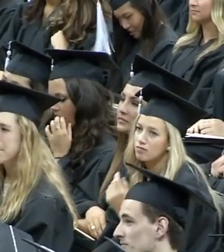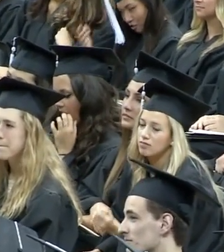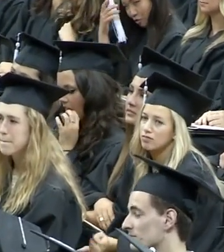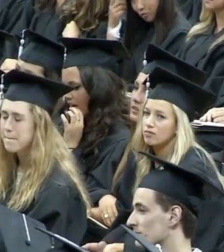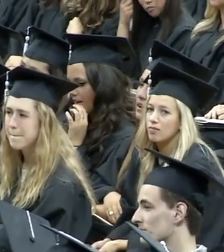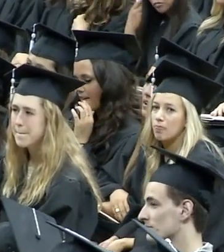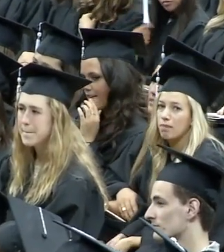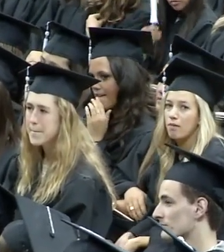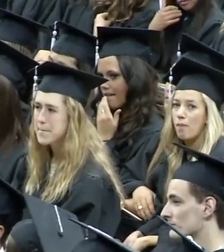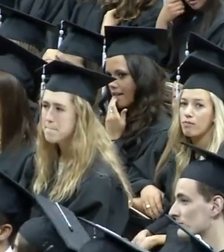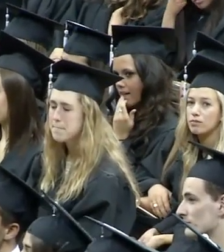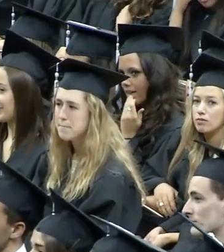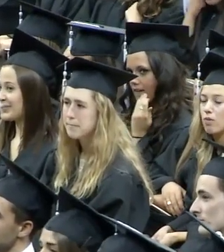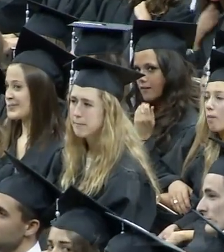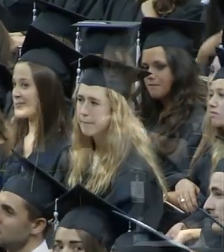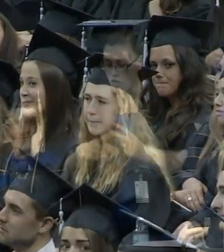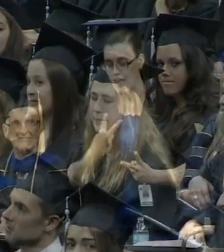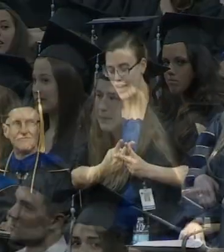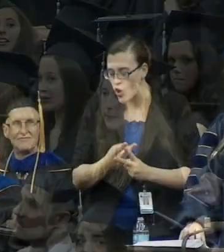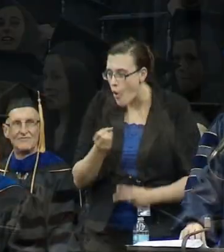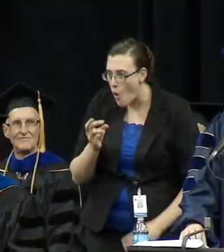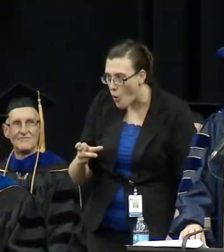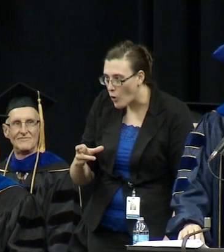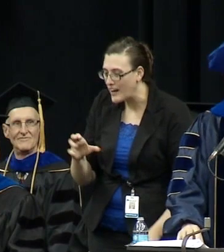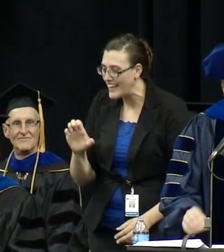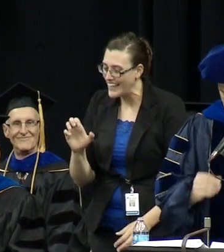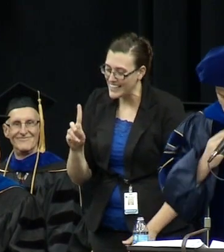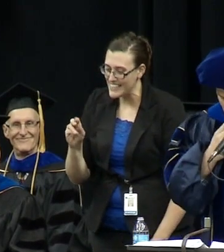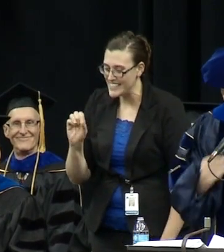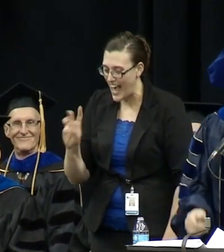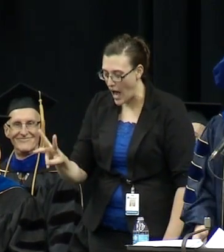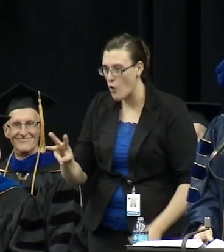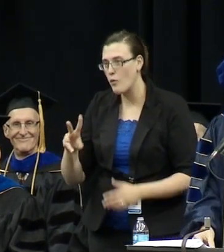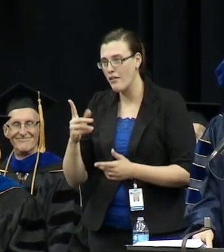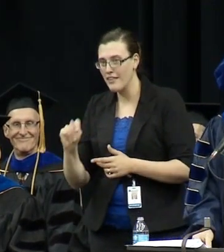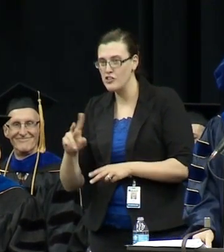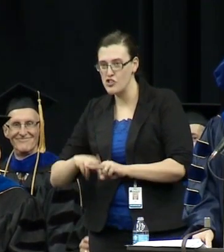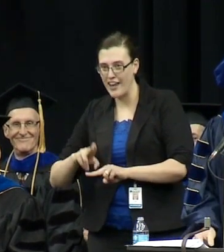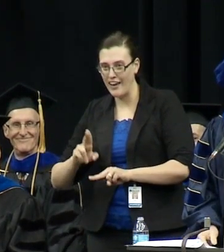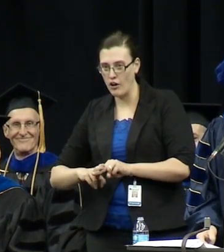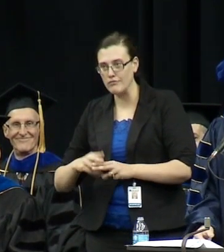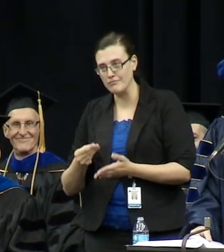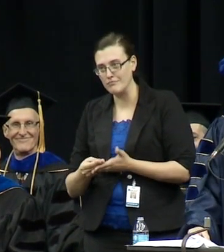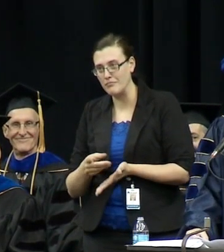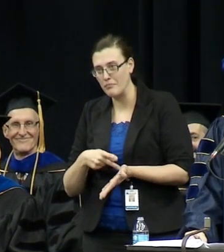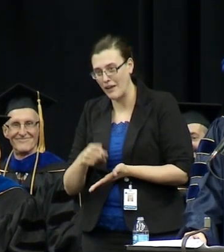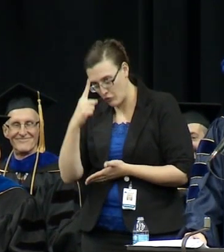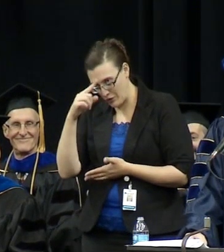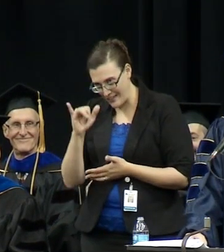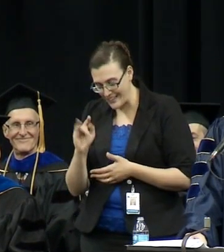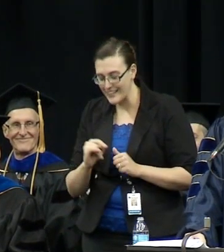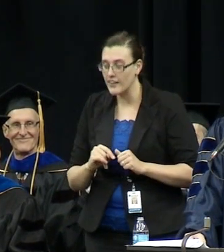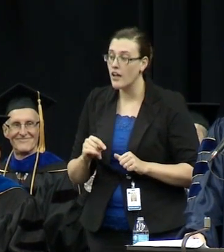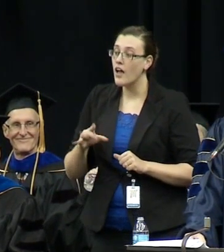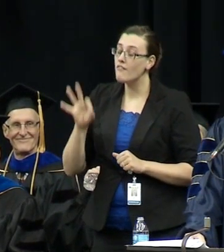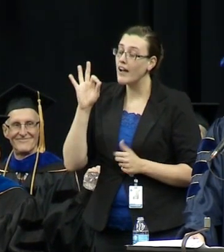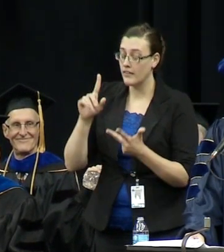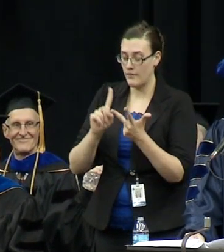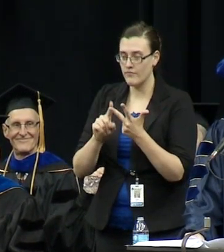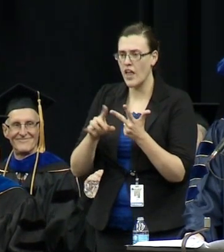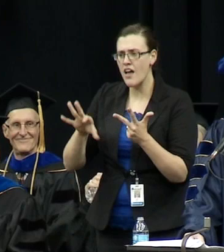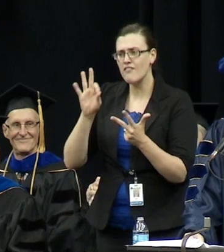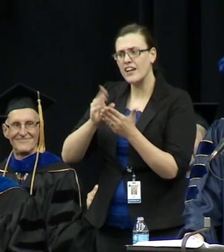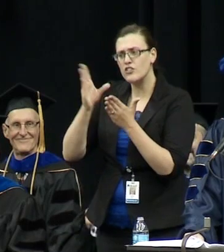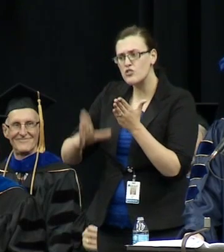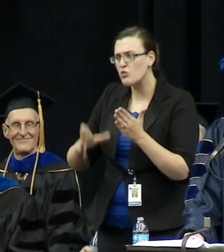Maybe send them an email, hashtag, or endow their chair. And finally, find a student you don't know or